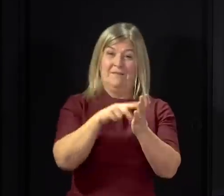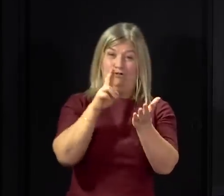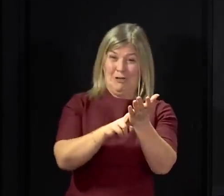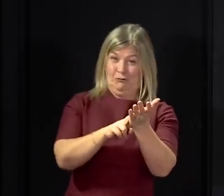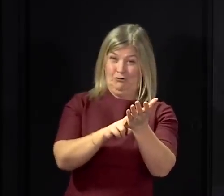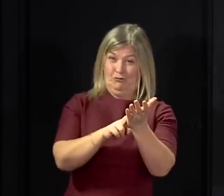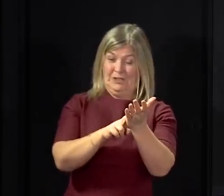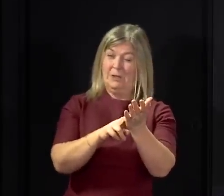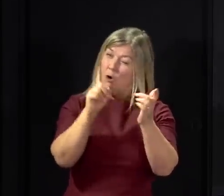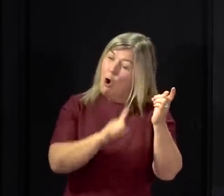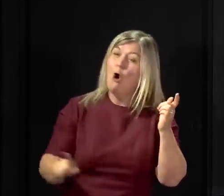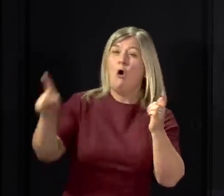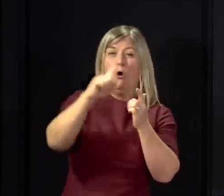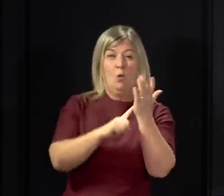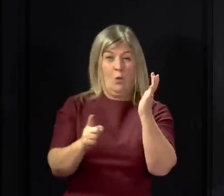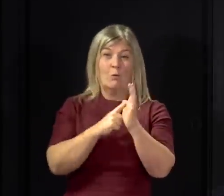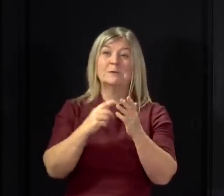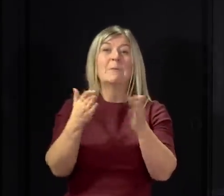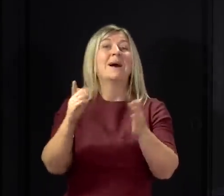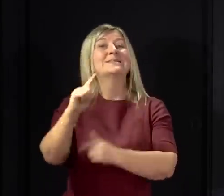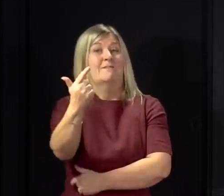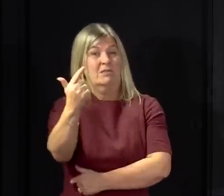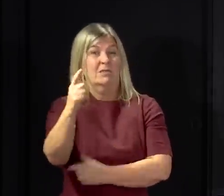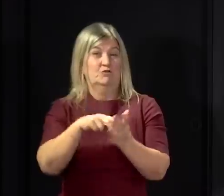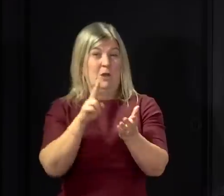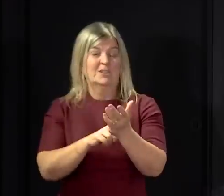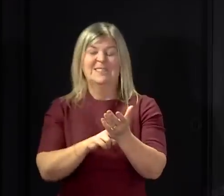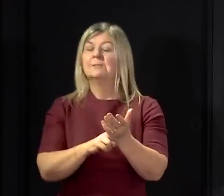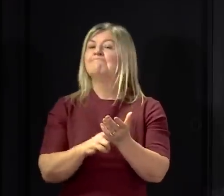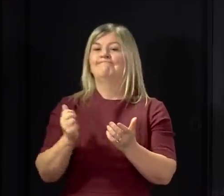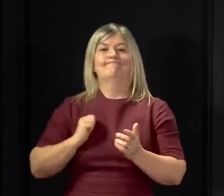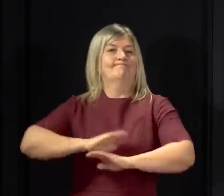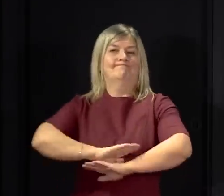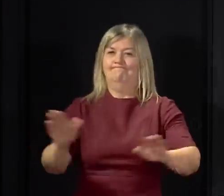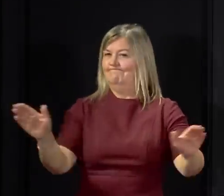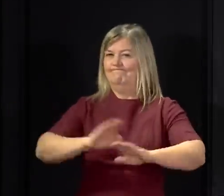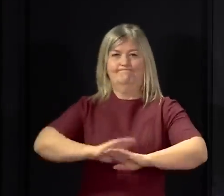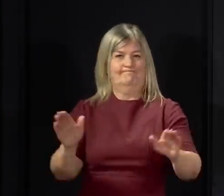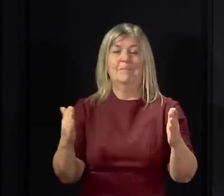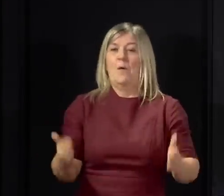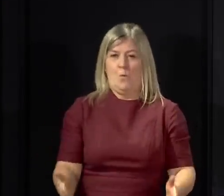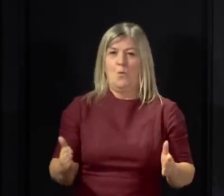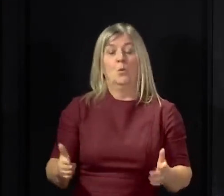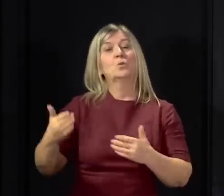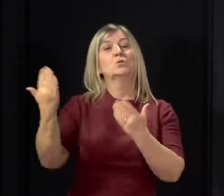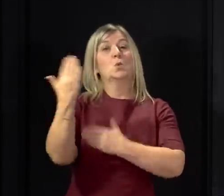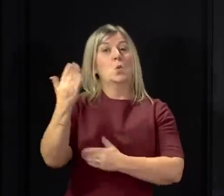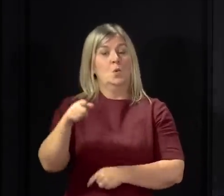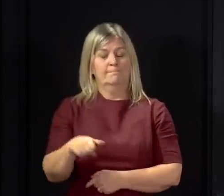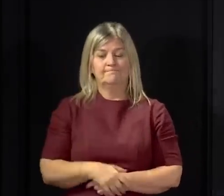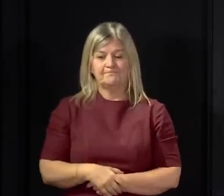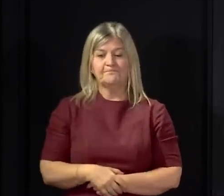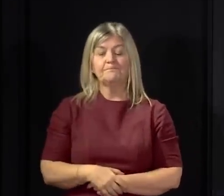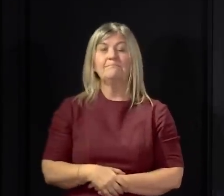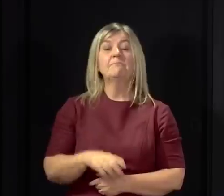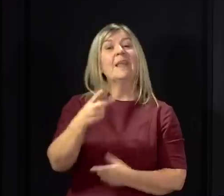areas back by the 7th of January. Instead of that, here is what we are now going to do. For the children